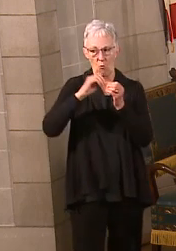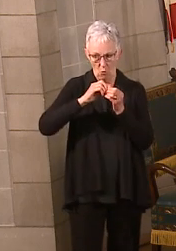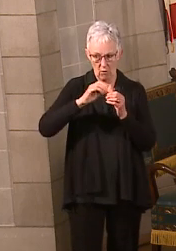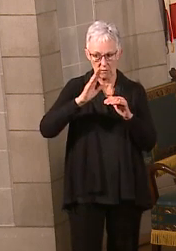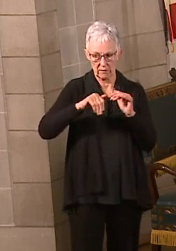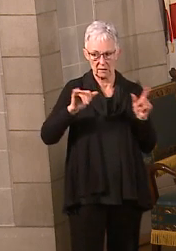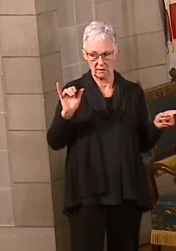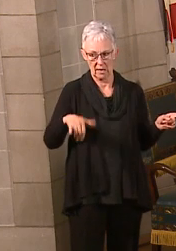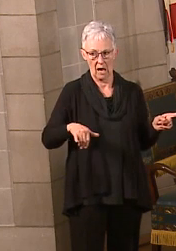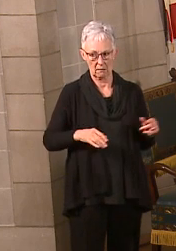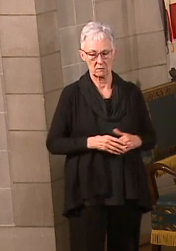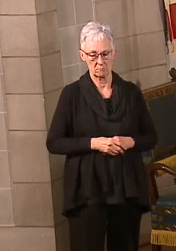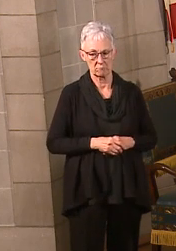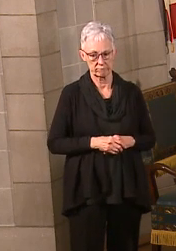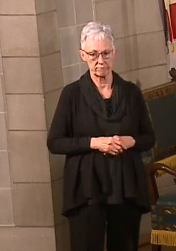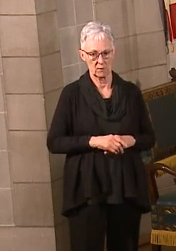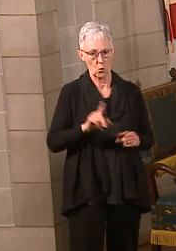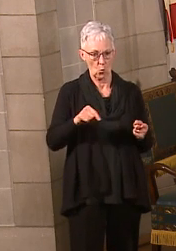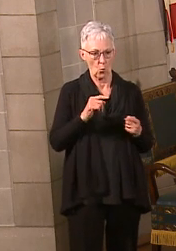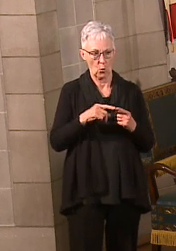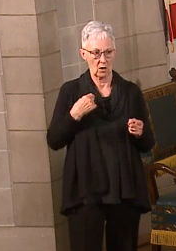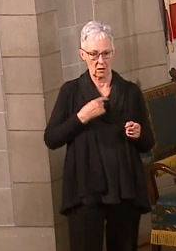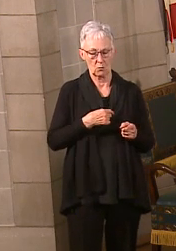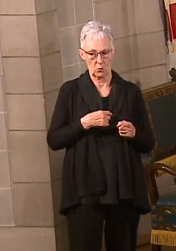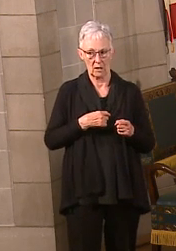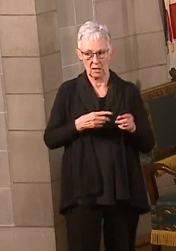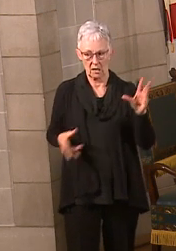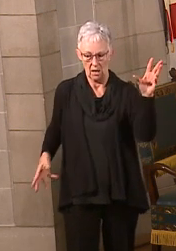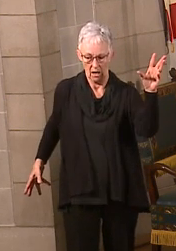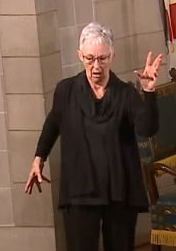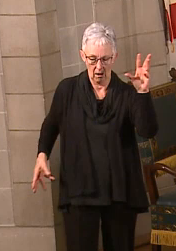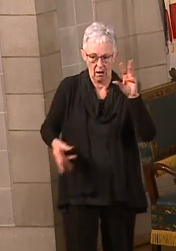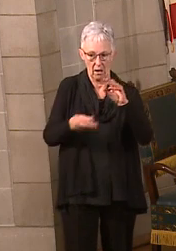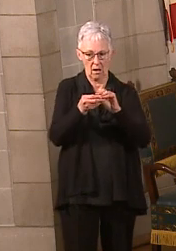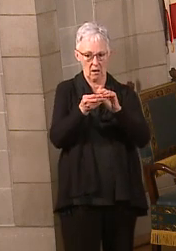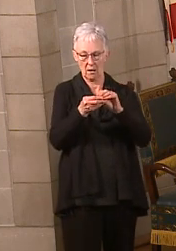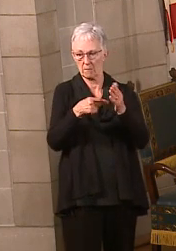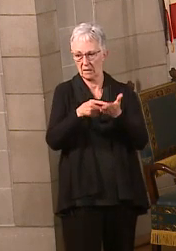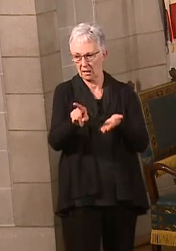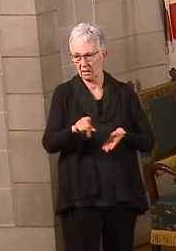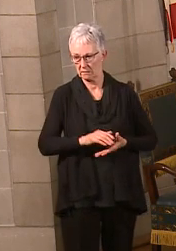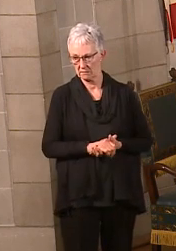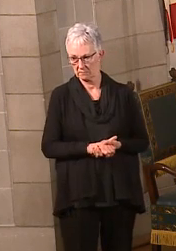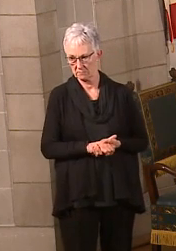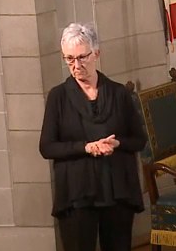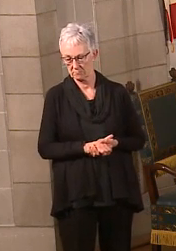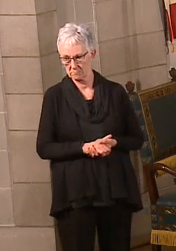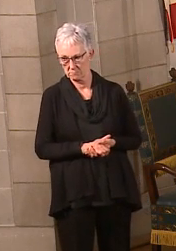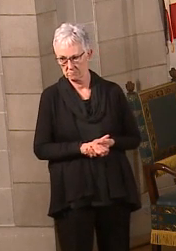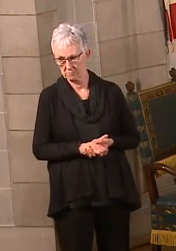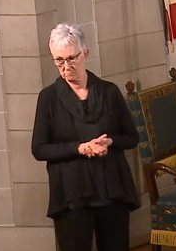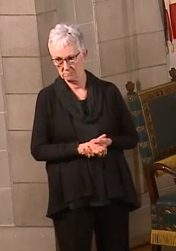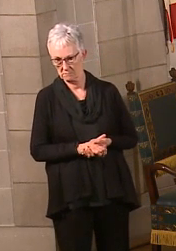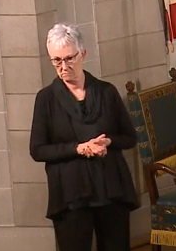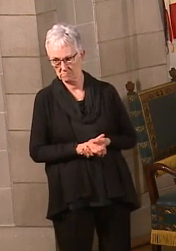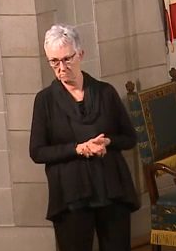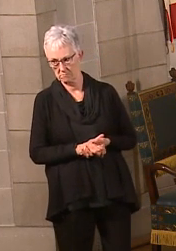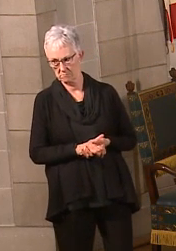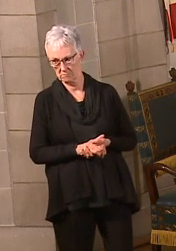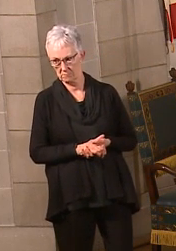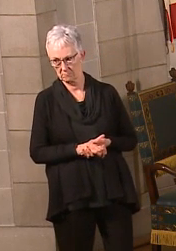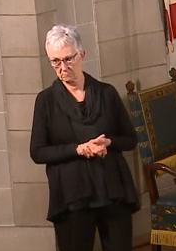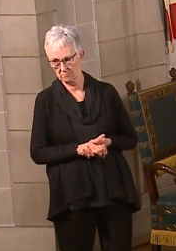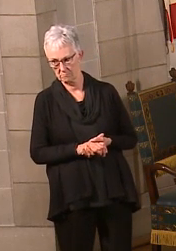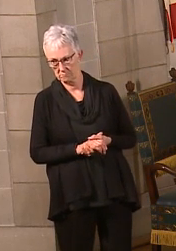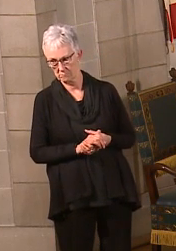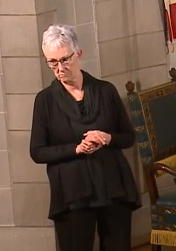actually get all the weeks paid for this last week. Can you put in relativity how, we know these numbers